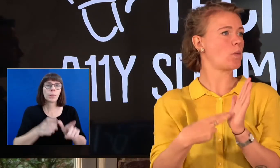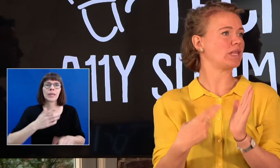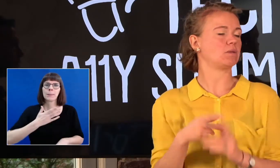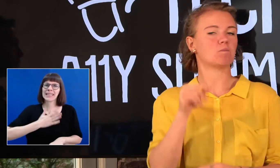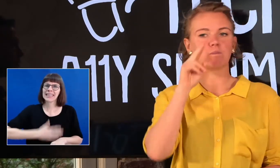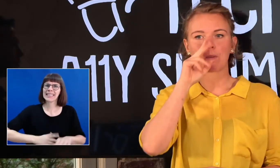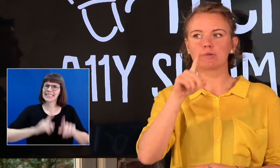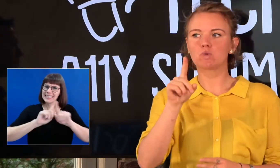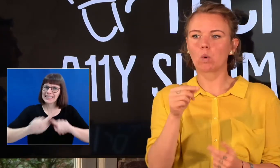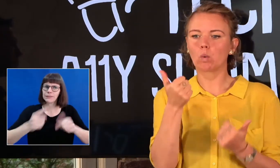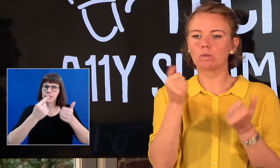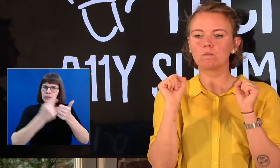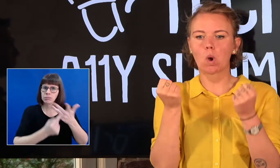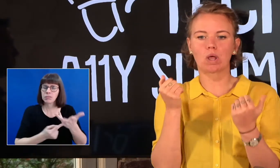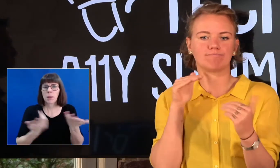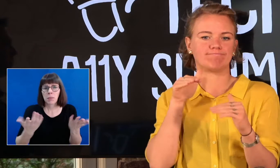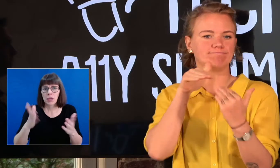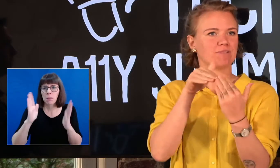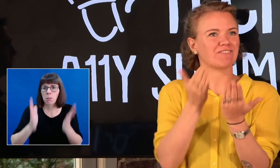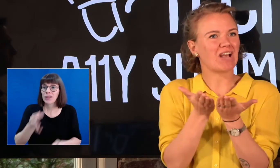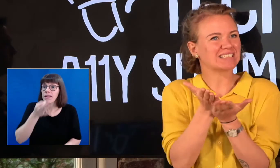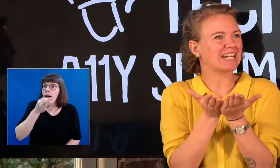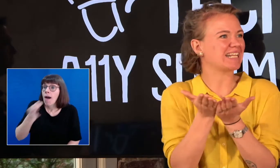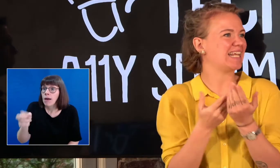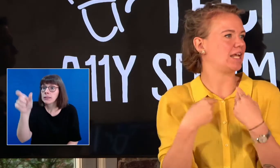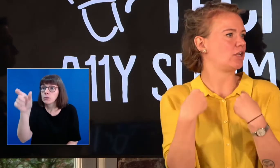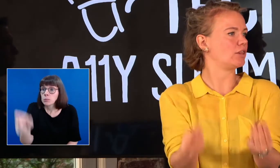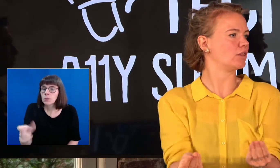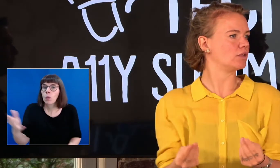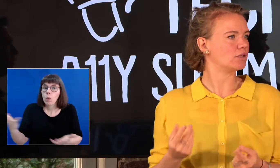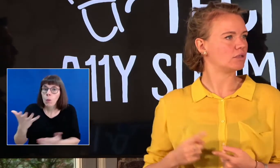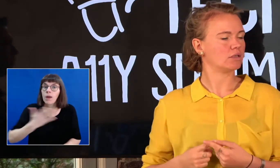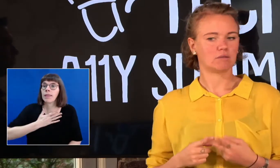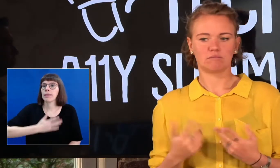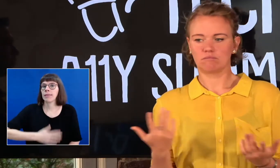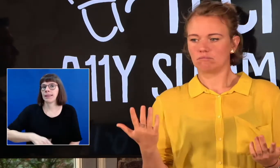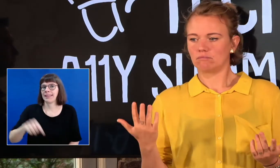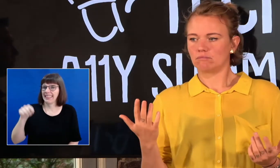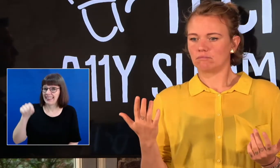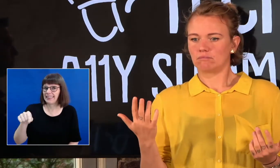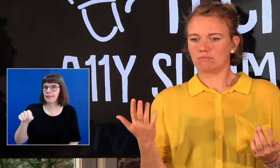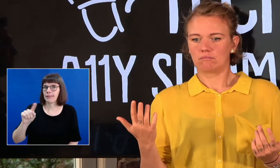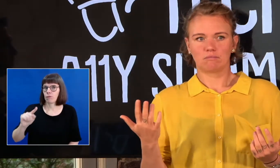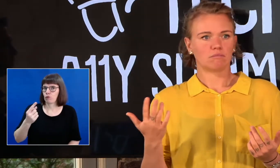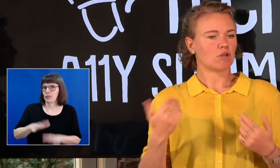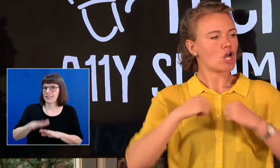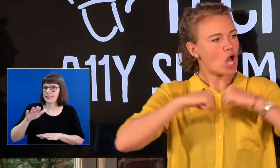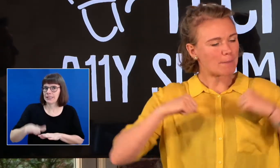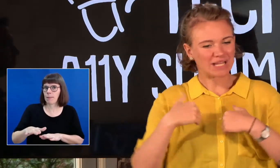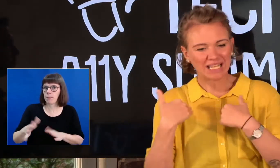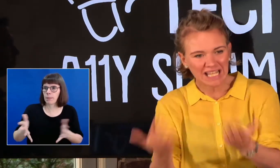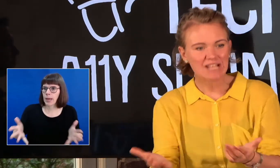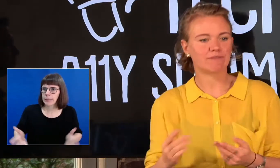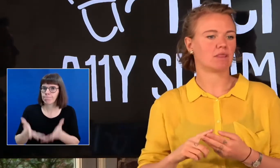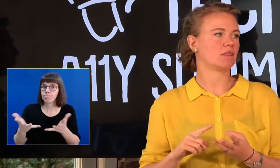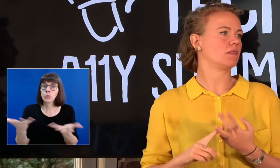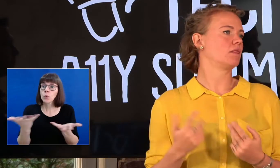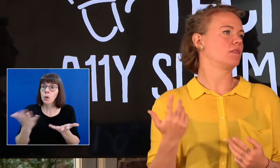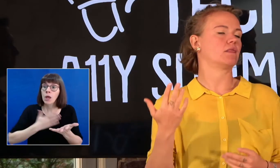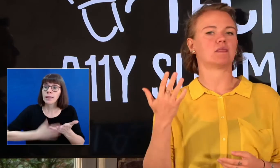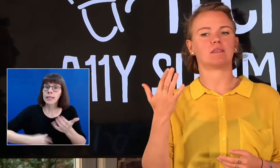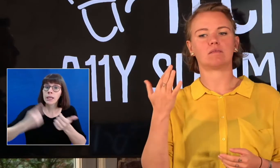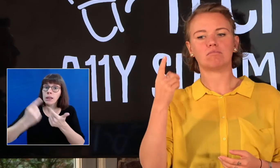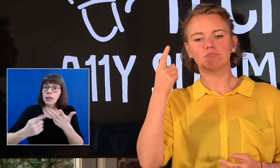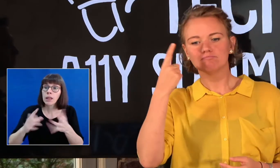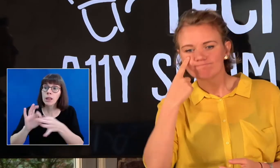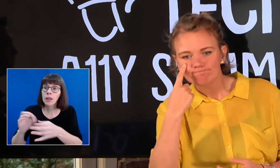ask somebody what they need is a good way to start. So just facilitate people with everything they need in their jobs. Just